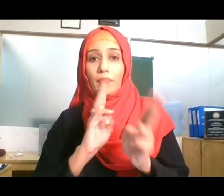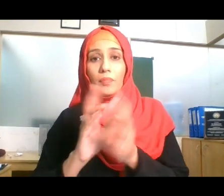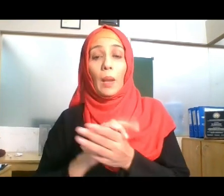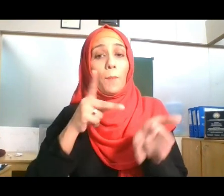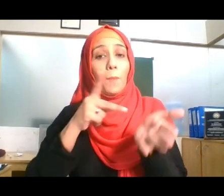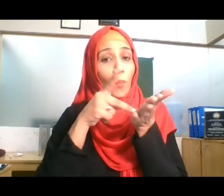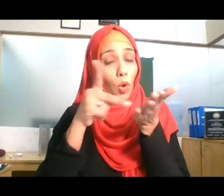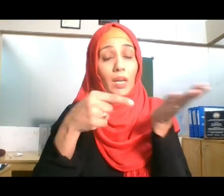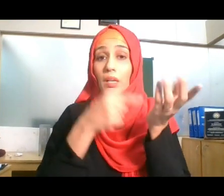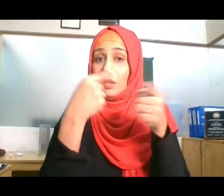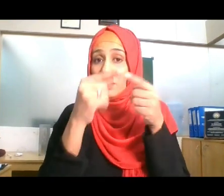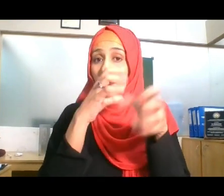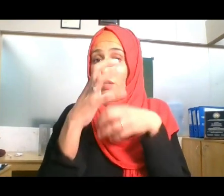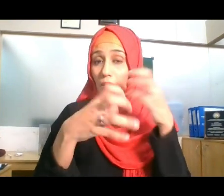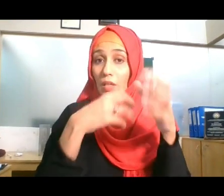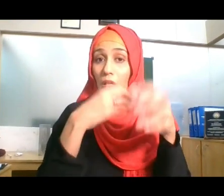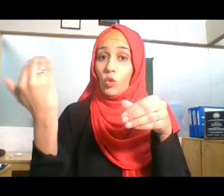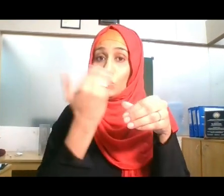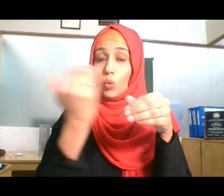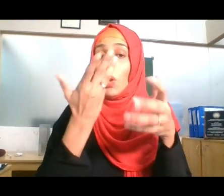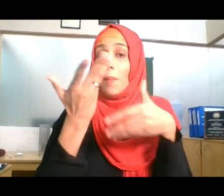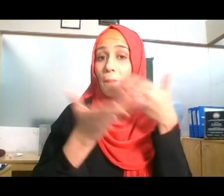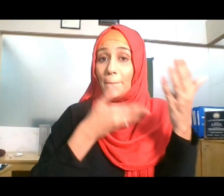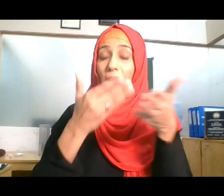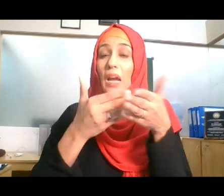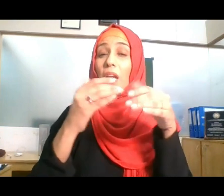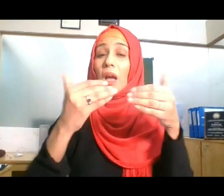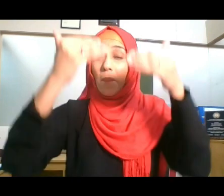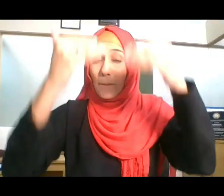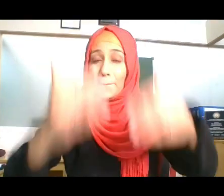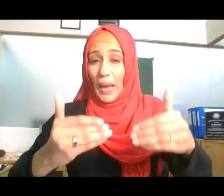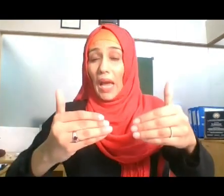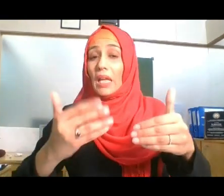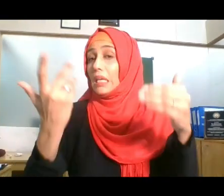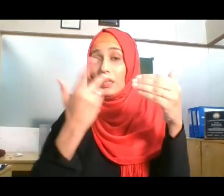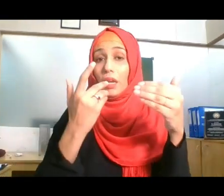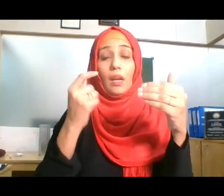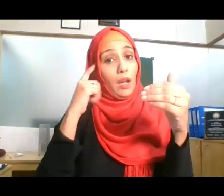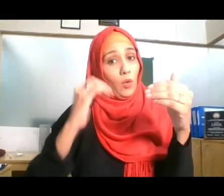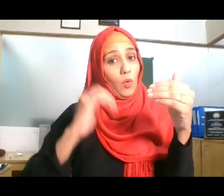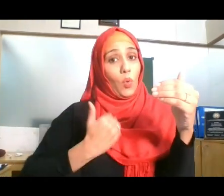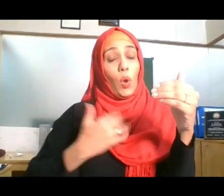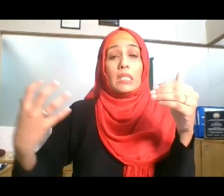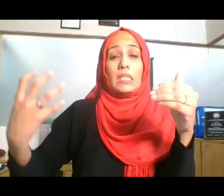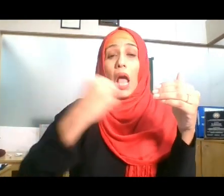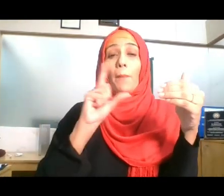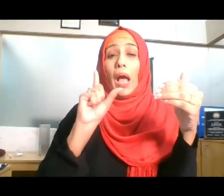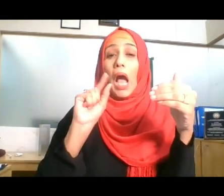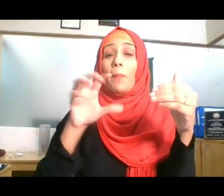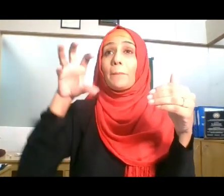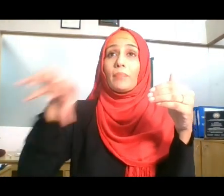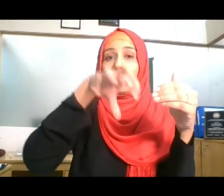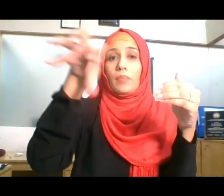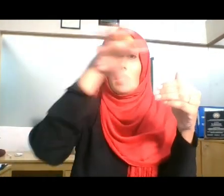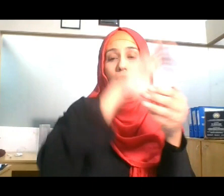and technology interventions to address barriers to independent living from across the region, and what's working, what's